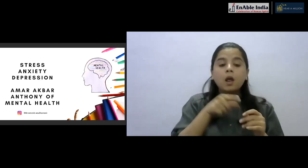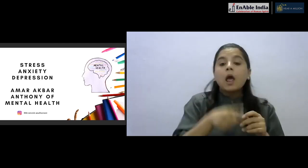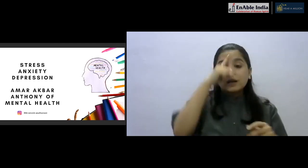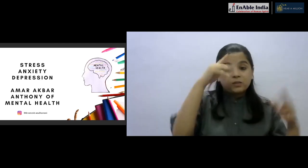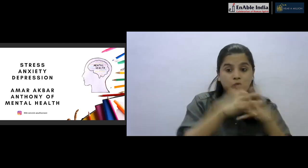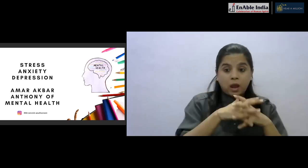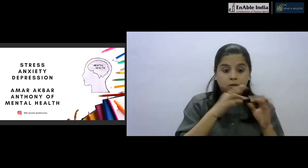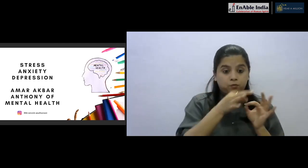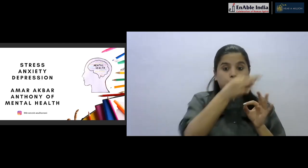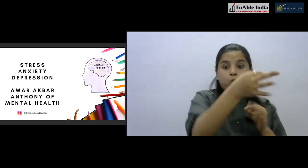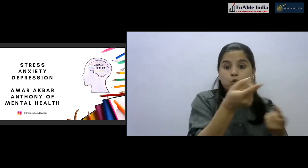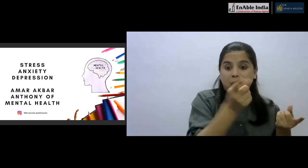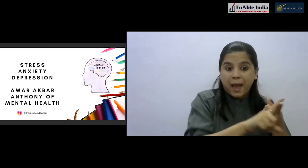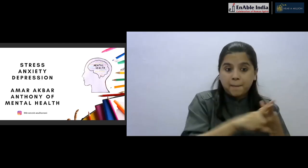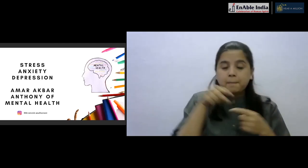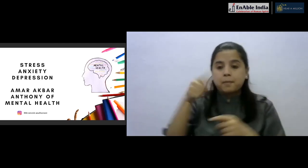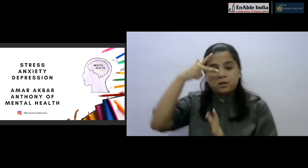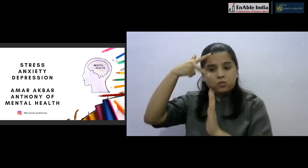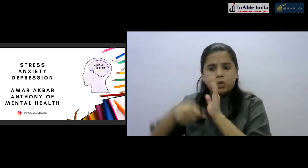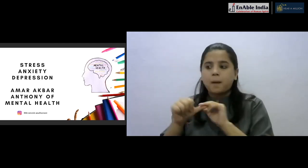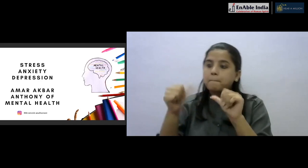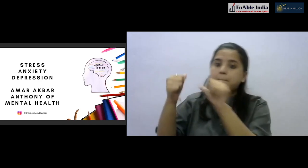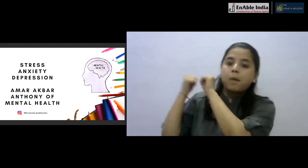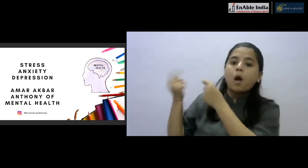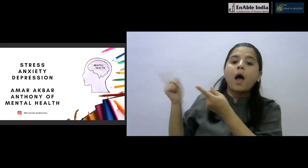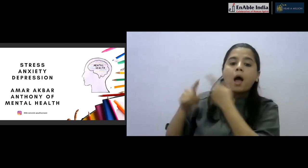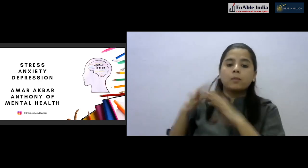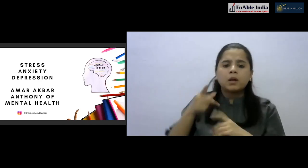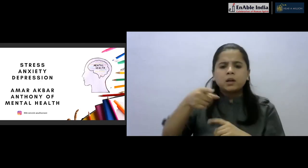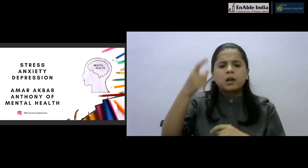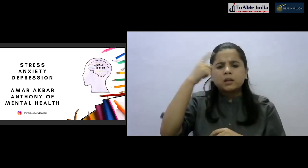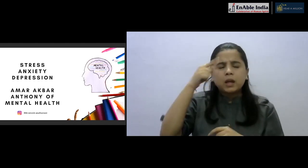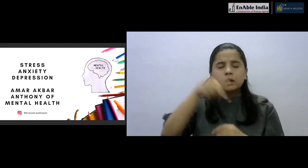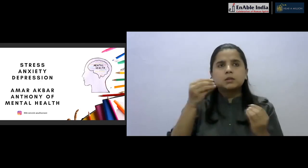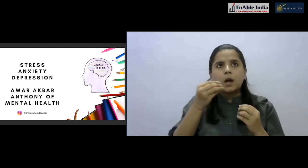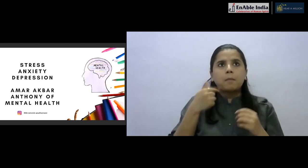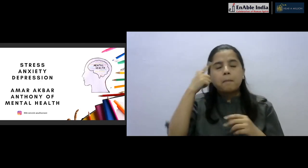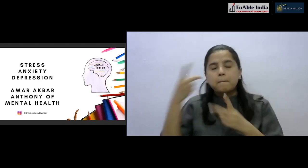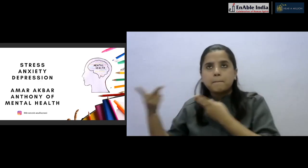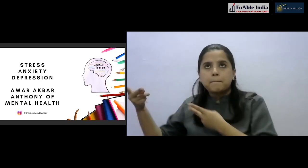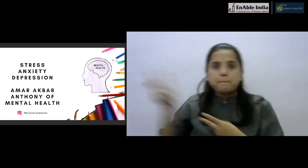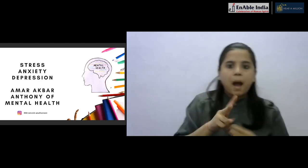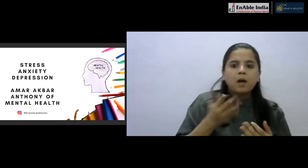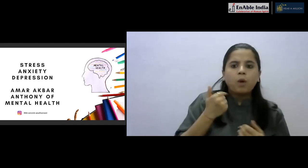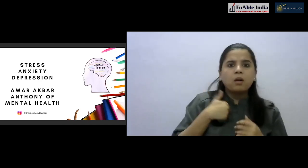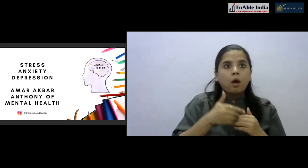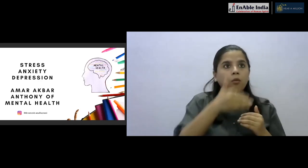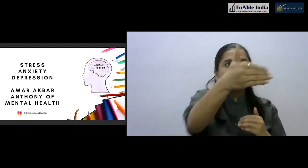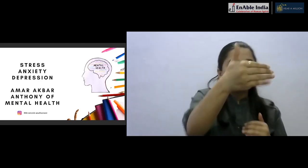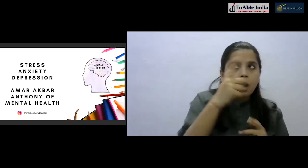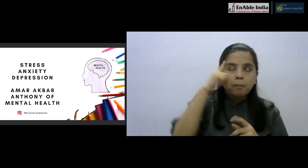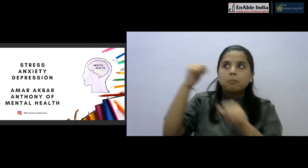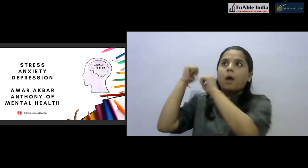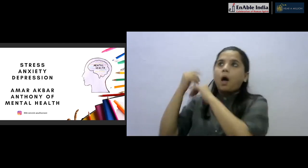past. So if there was something which can bring your attention back to present, that can make you feel better in present, right?